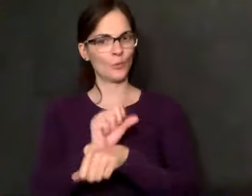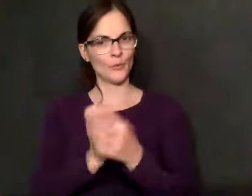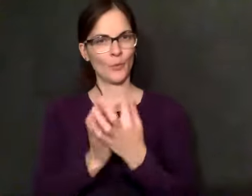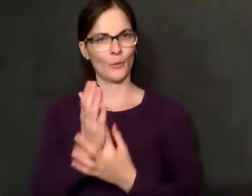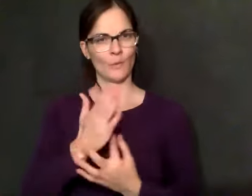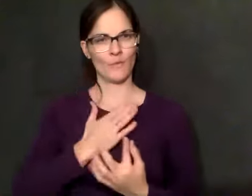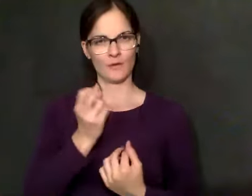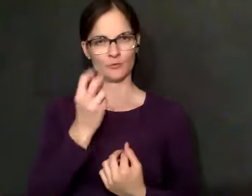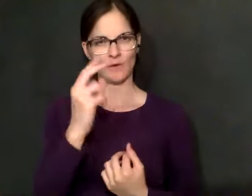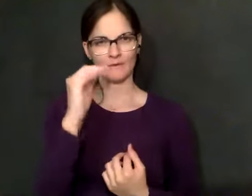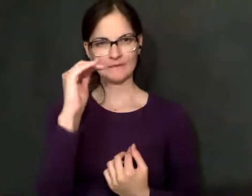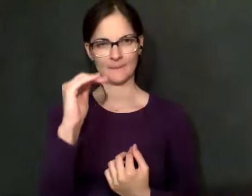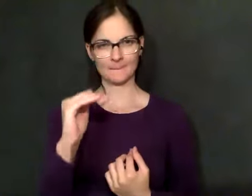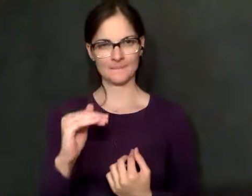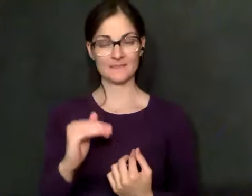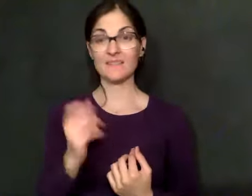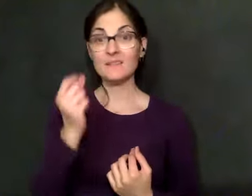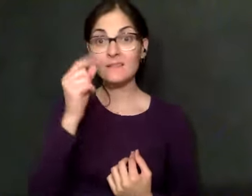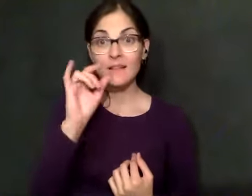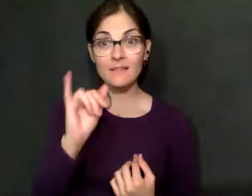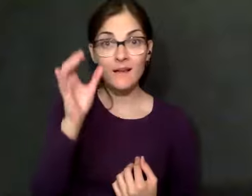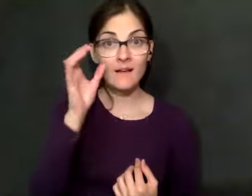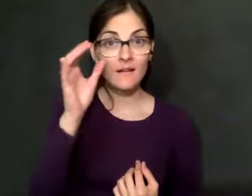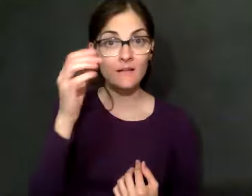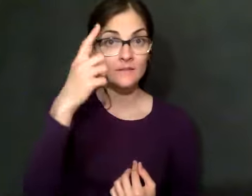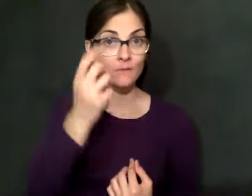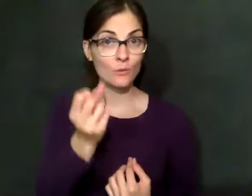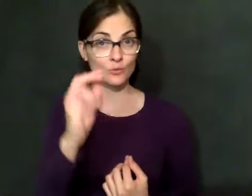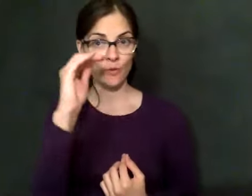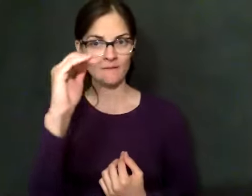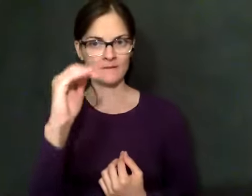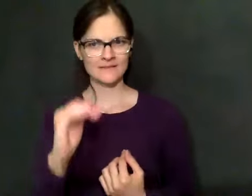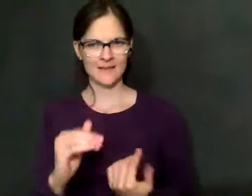introduced to me some years prior. So